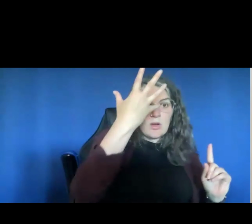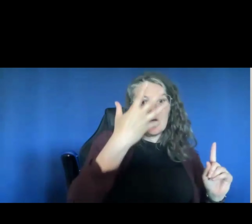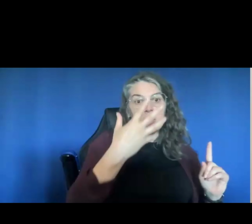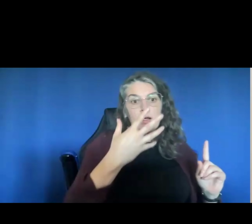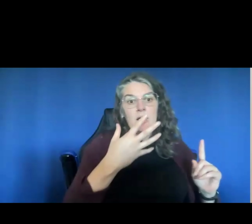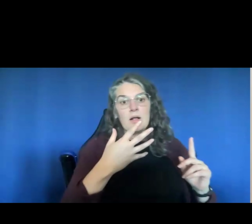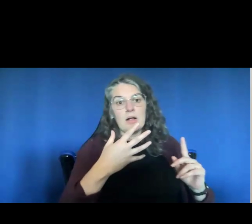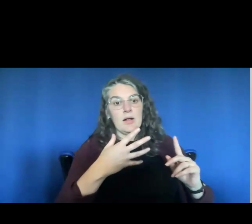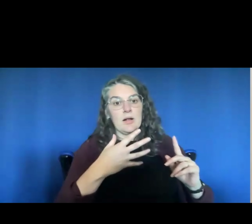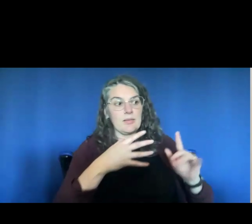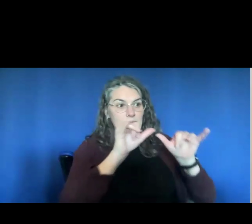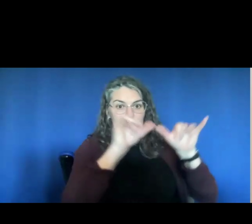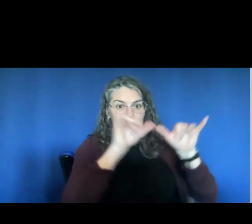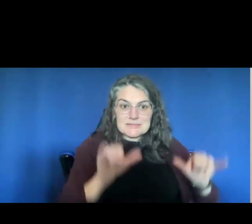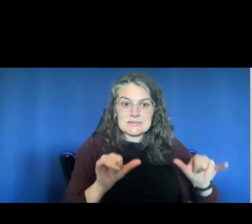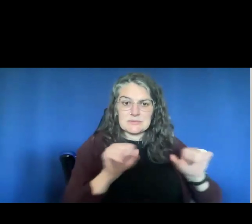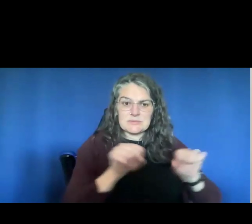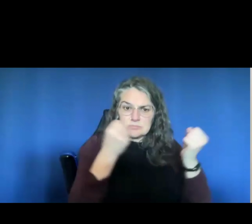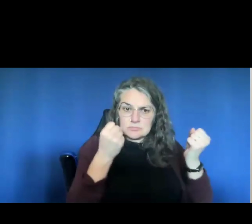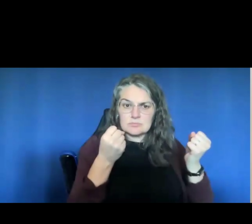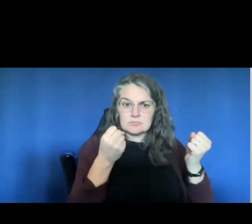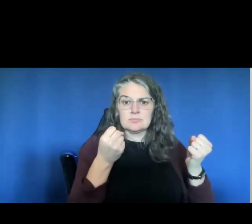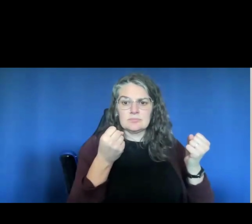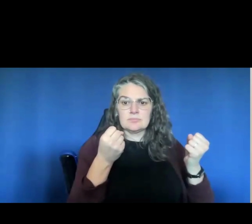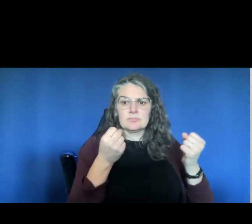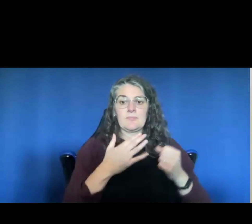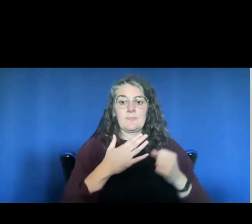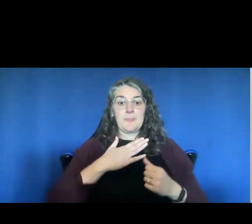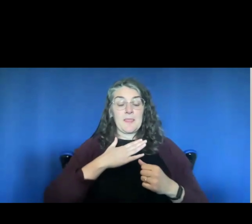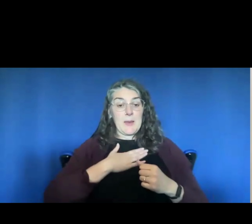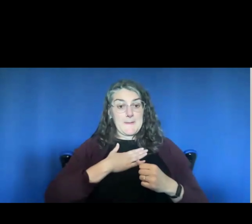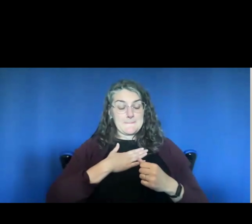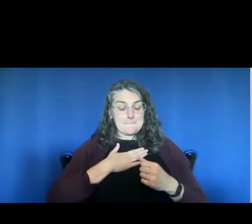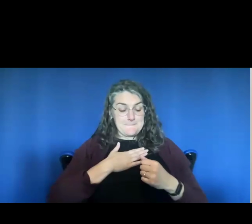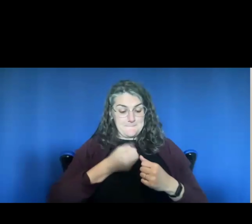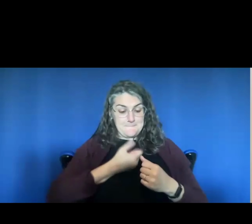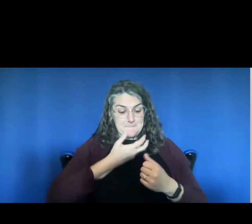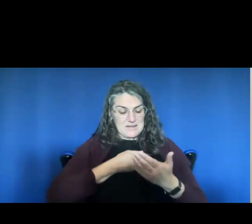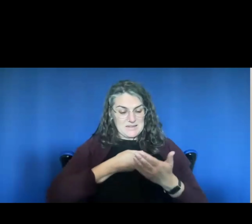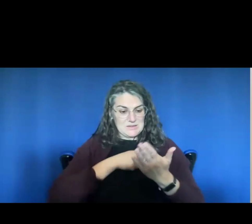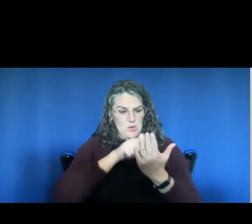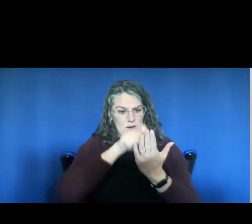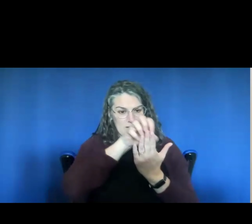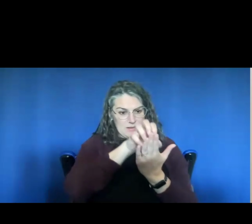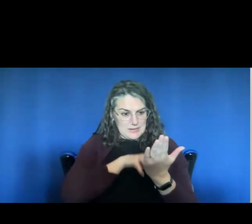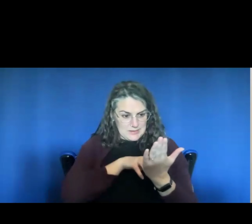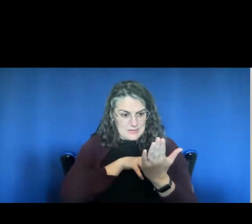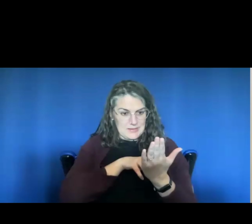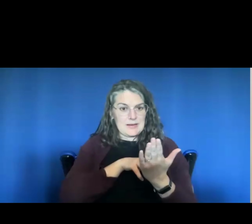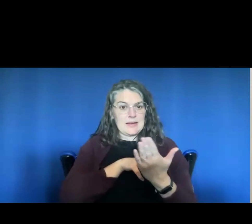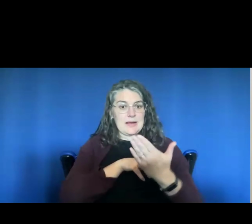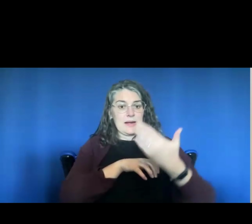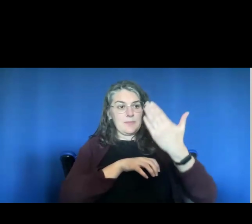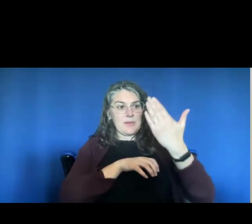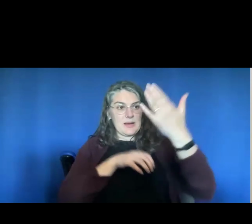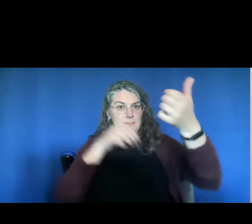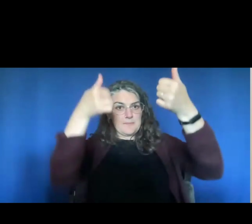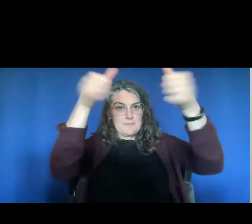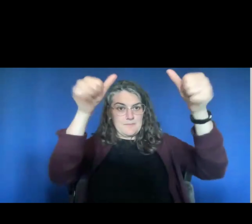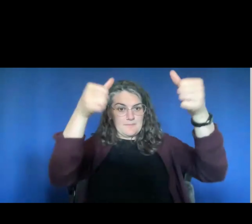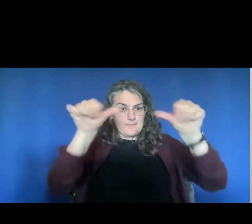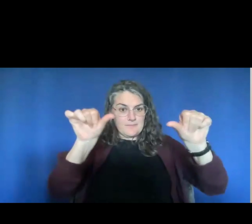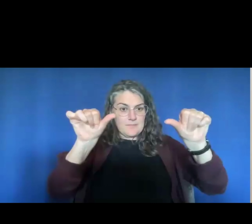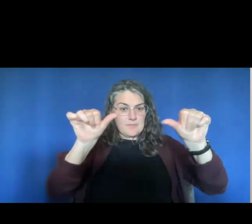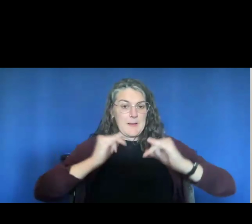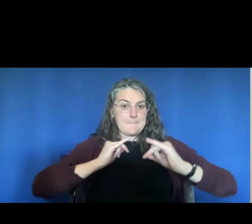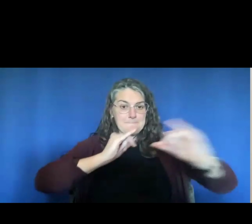needed demolishing. When I taped my story on the window with the others by saying "Me too," the collective